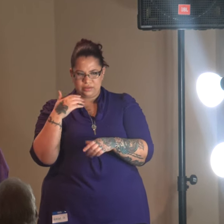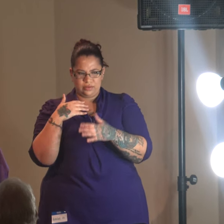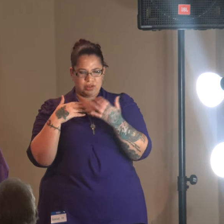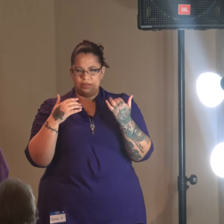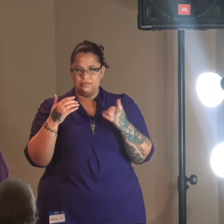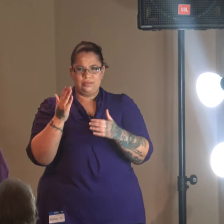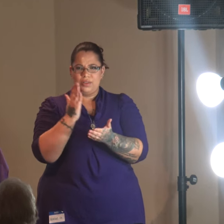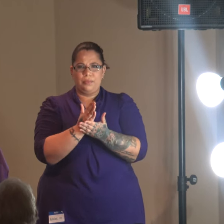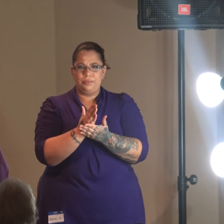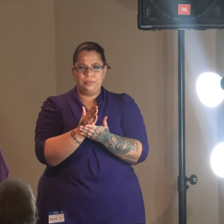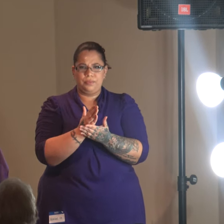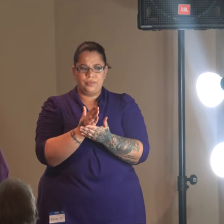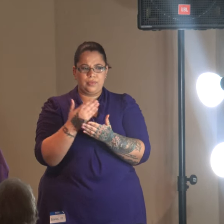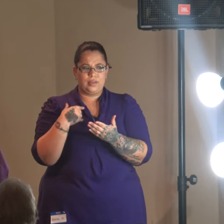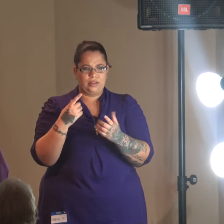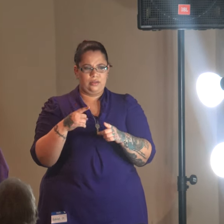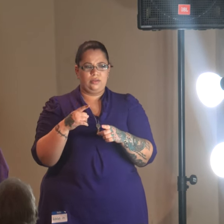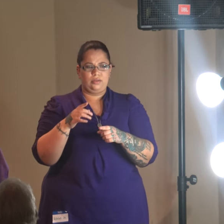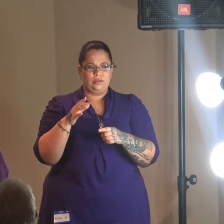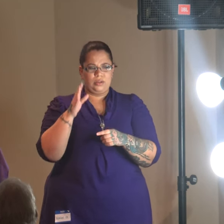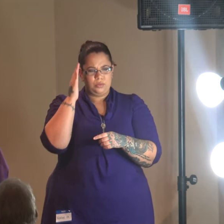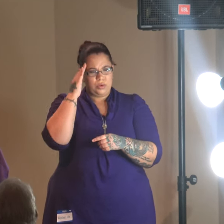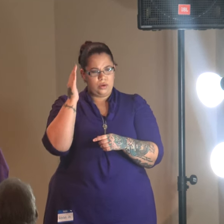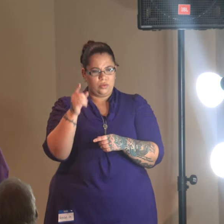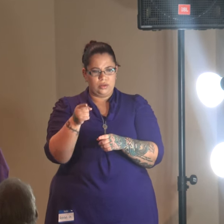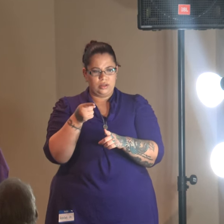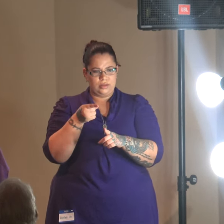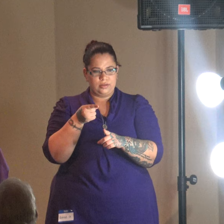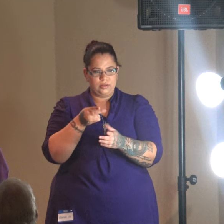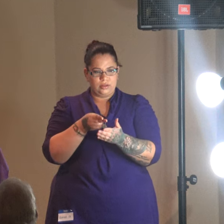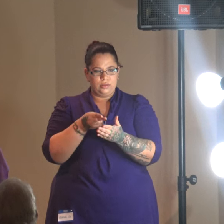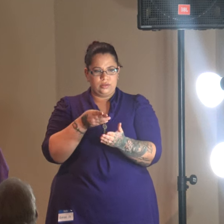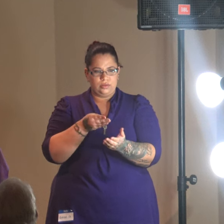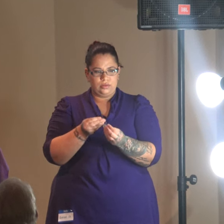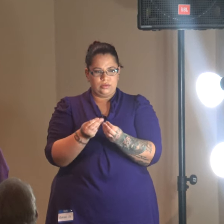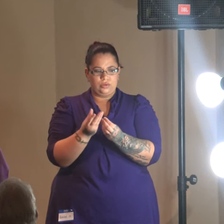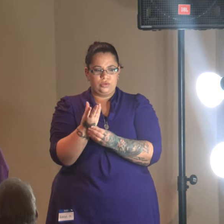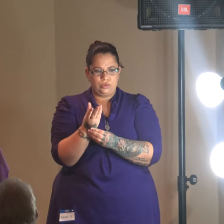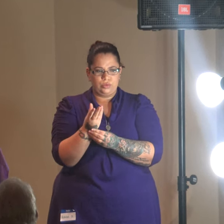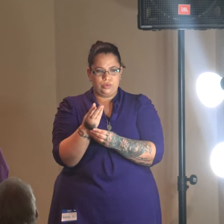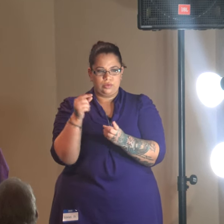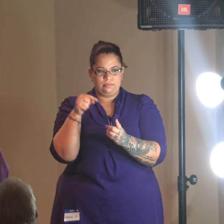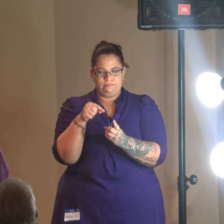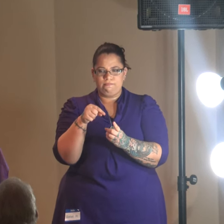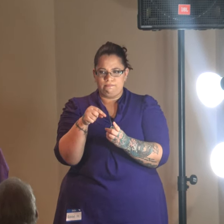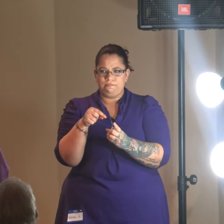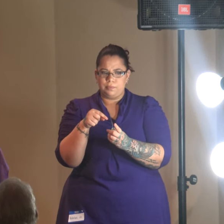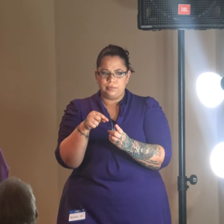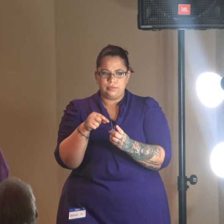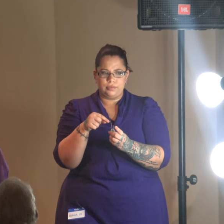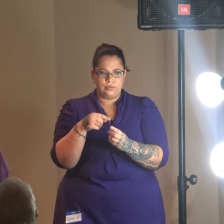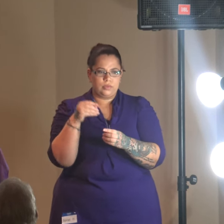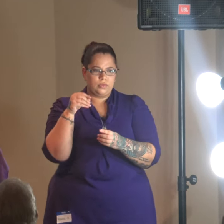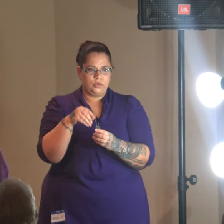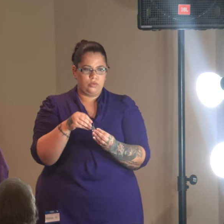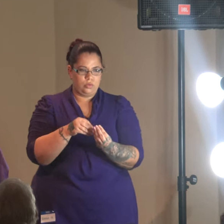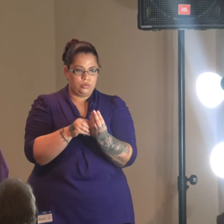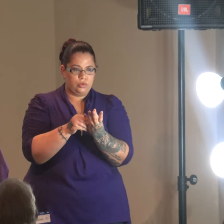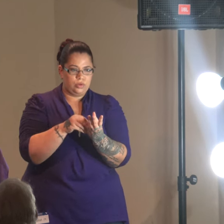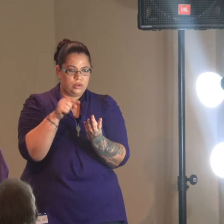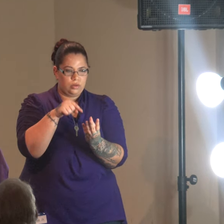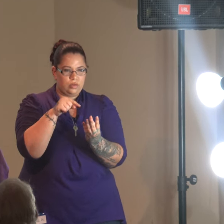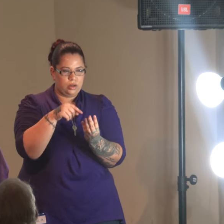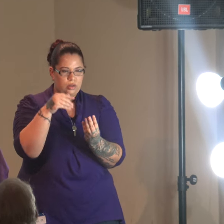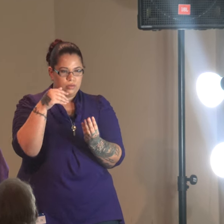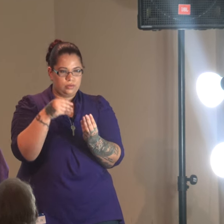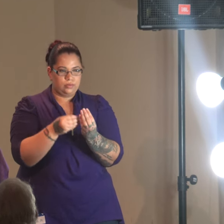stop! What do you know? What is the truth that you know? What is the absolute truth that you know? And if you know this truth, then you know the